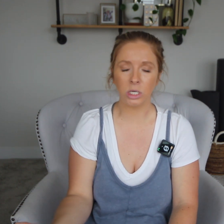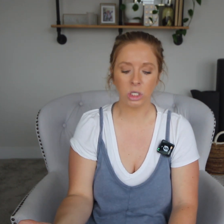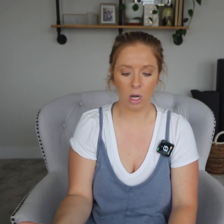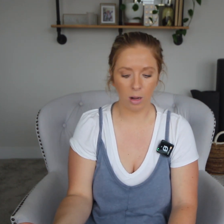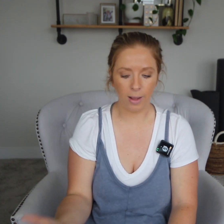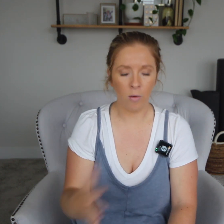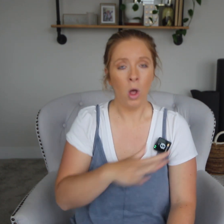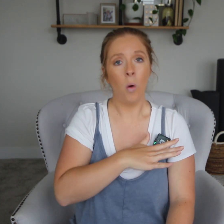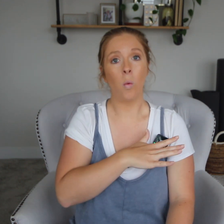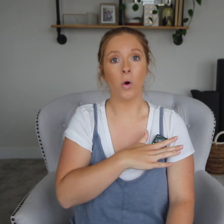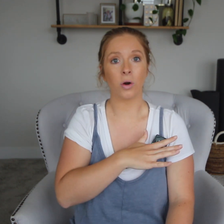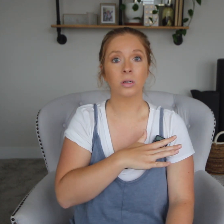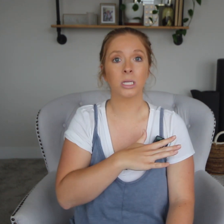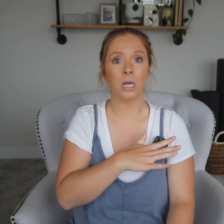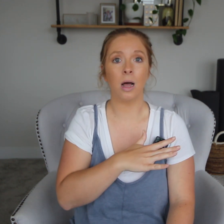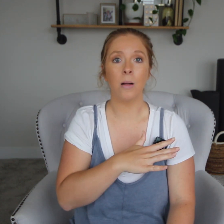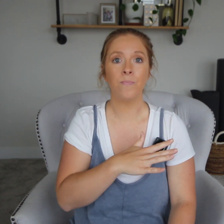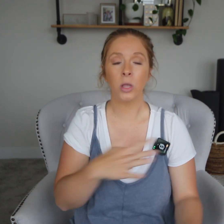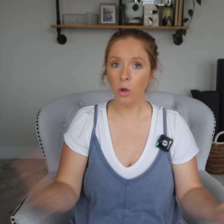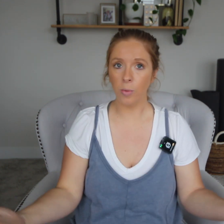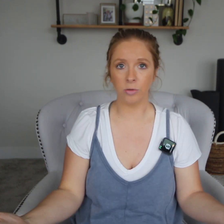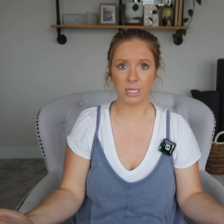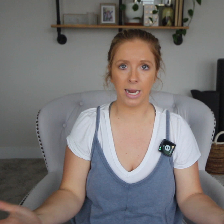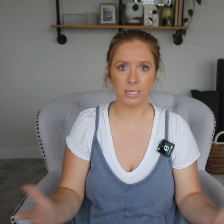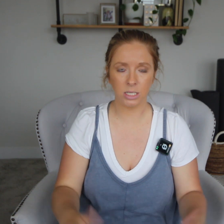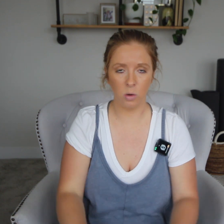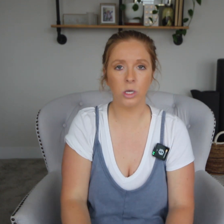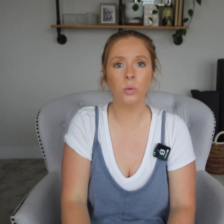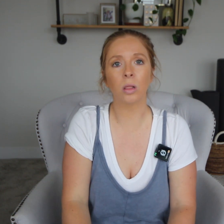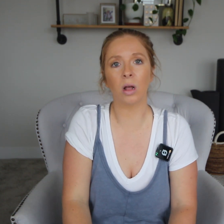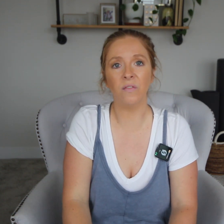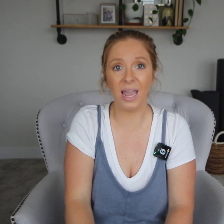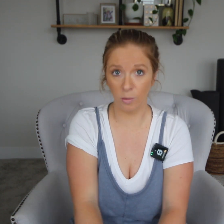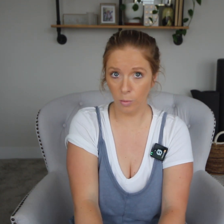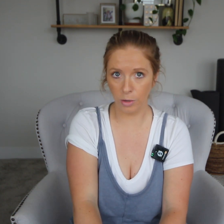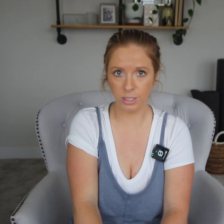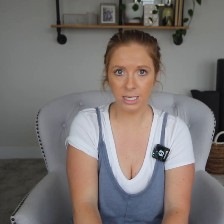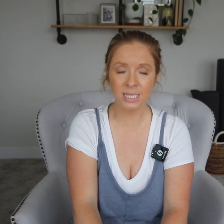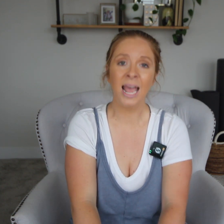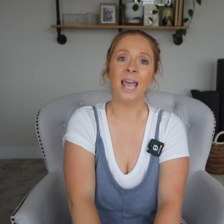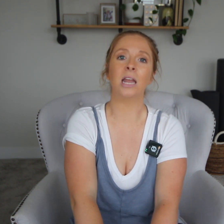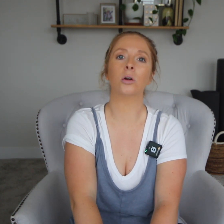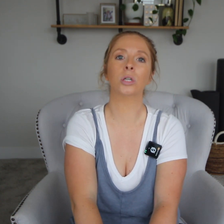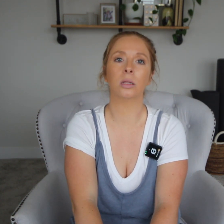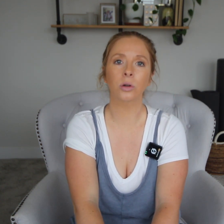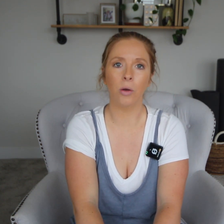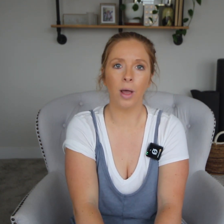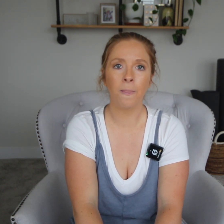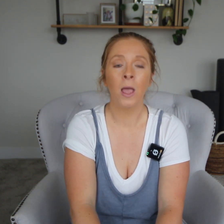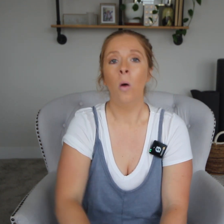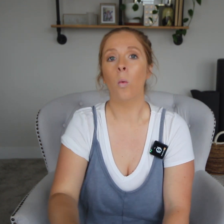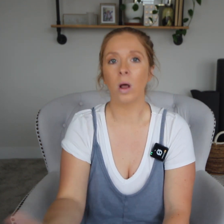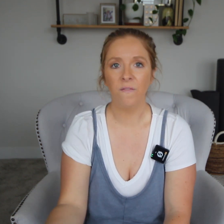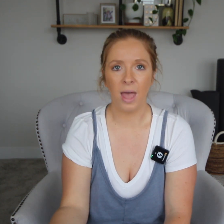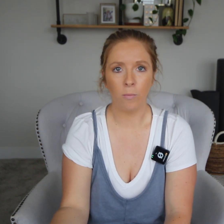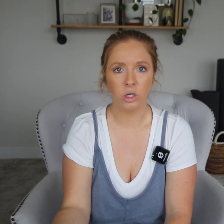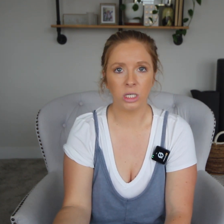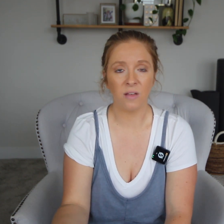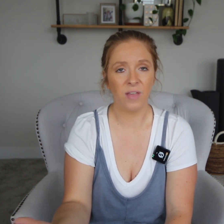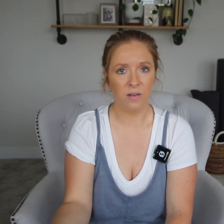to talk about were some yoga pose signs. So we do a lot of animal poses in our toddler yoga. One of them, which is a fan